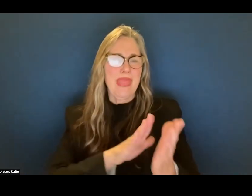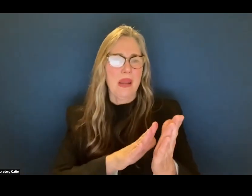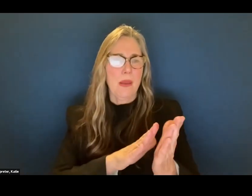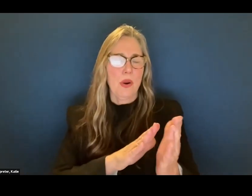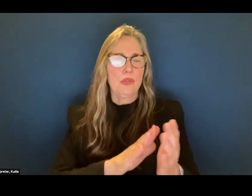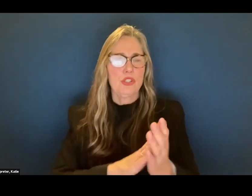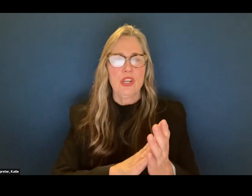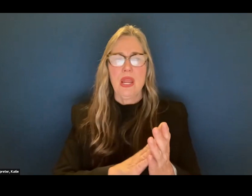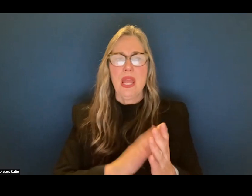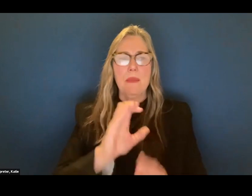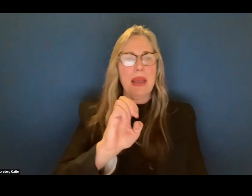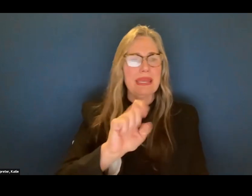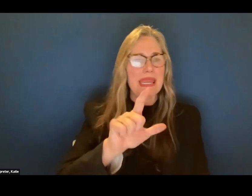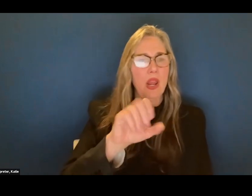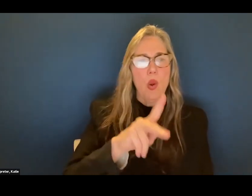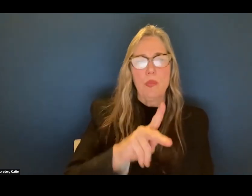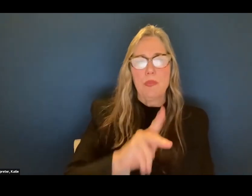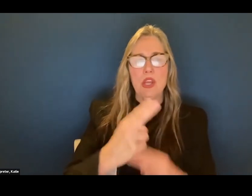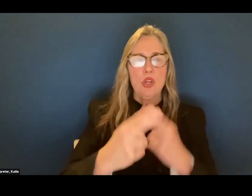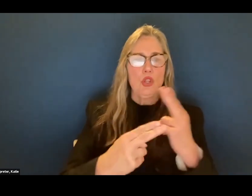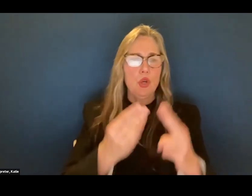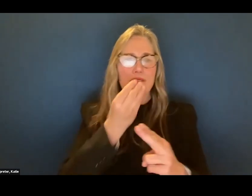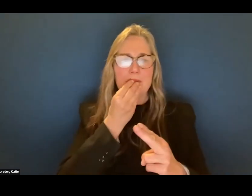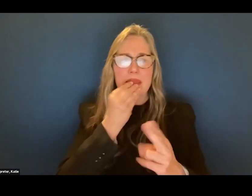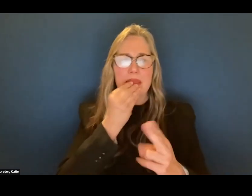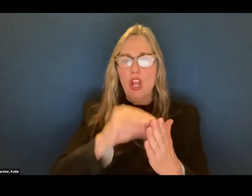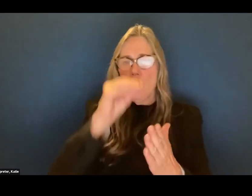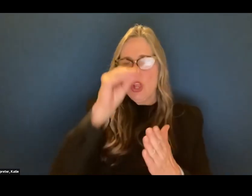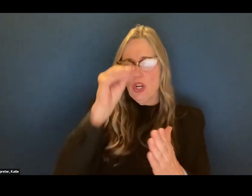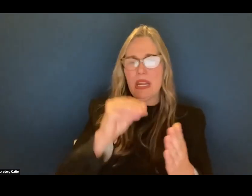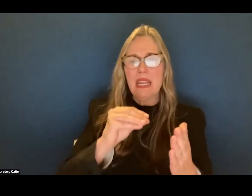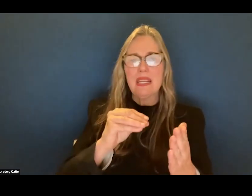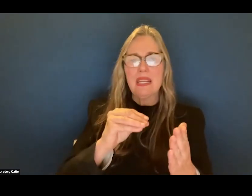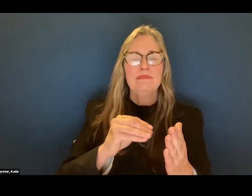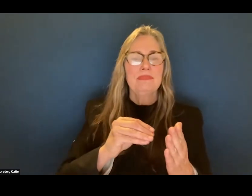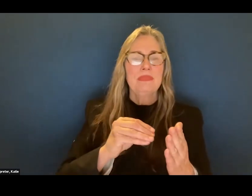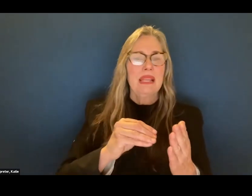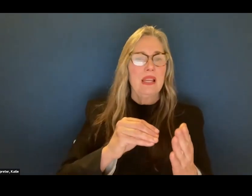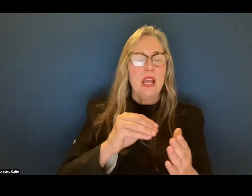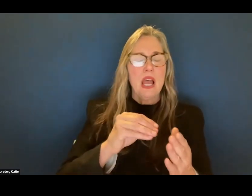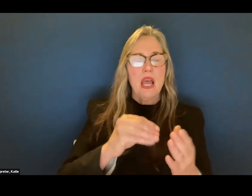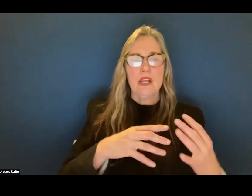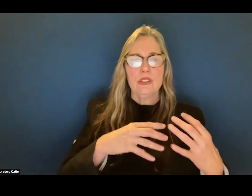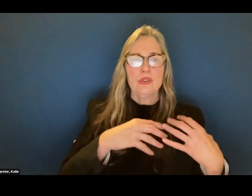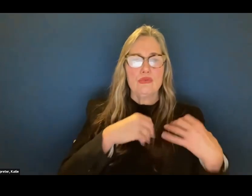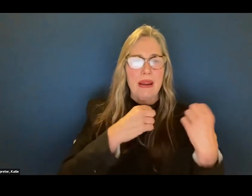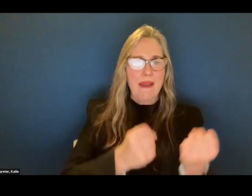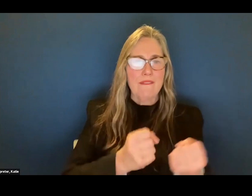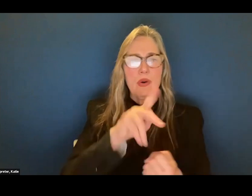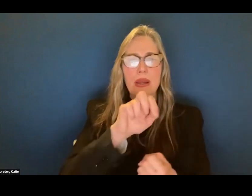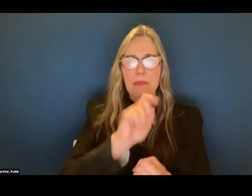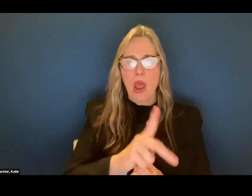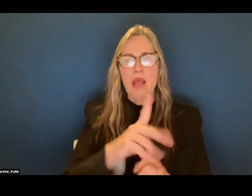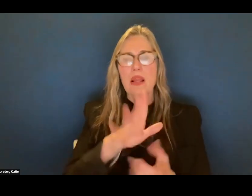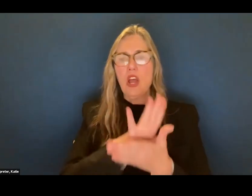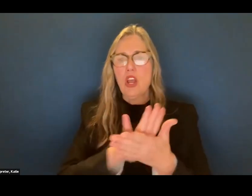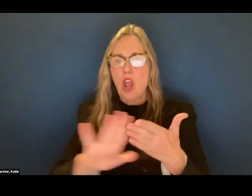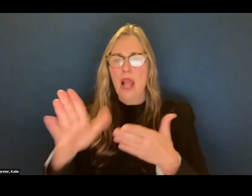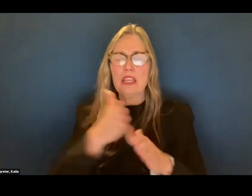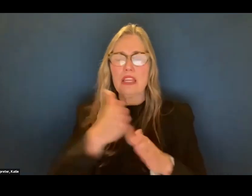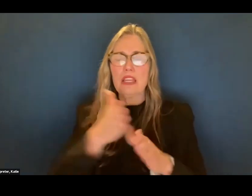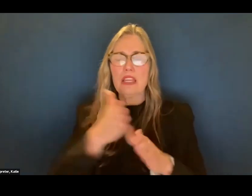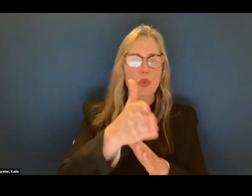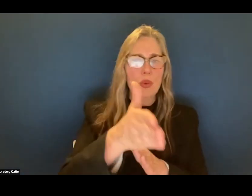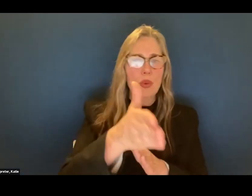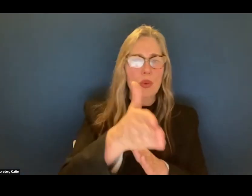ELOP, universal meals, the Learning Recovery Block Grant, the college and career pathways, and the educator workforce. But